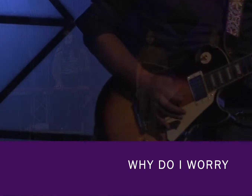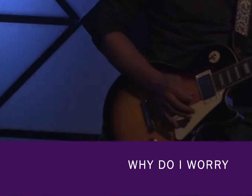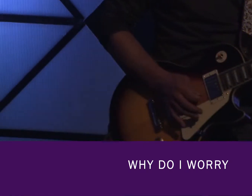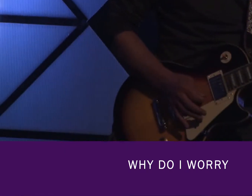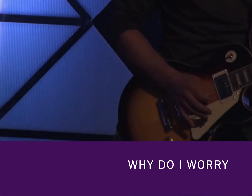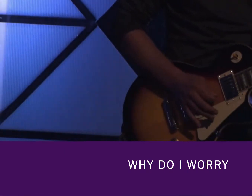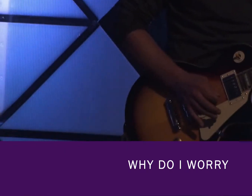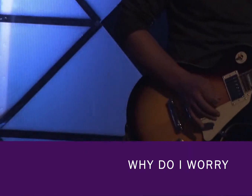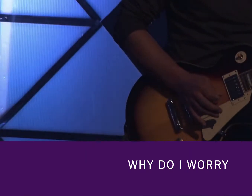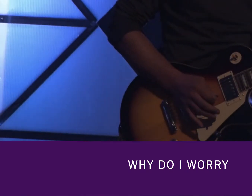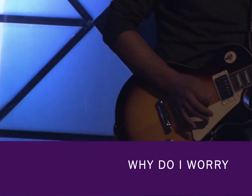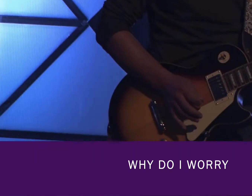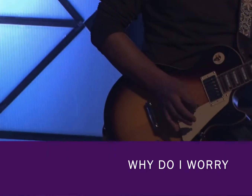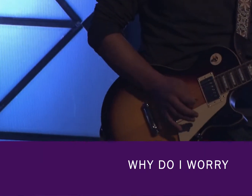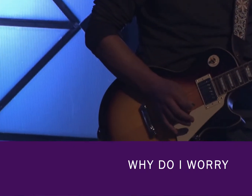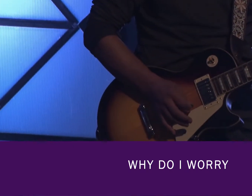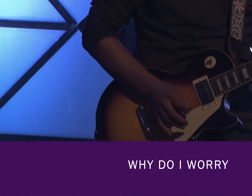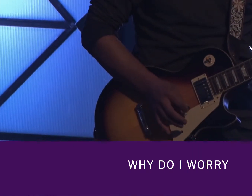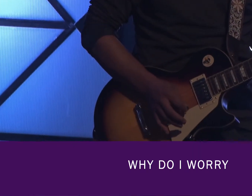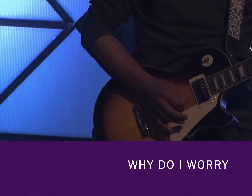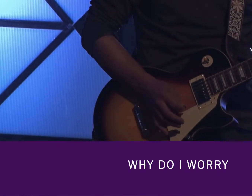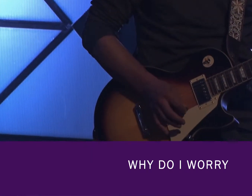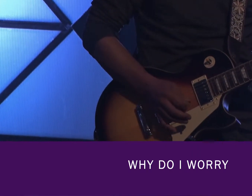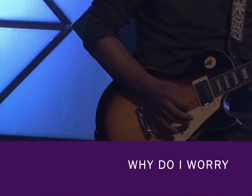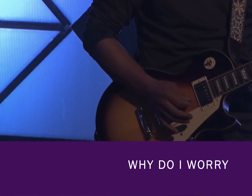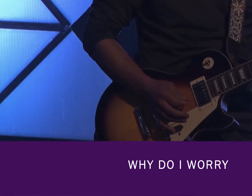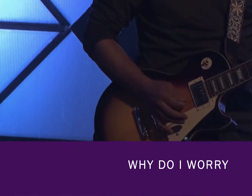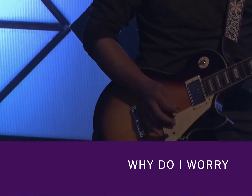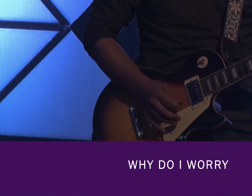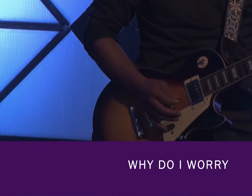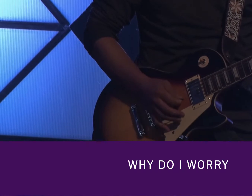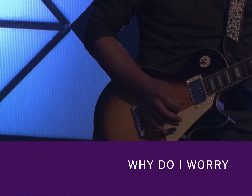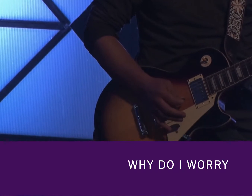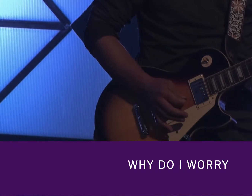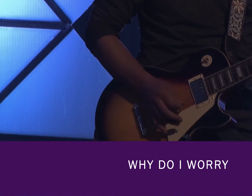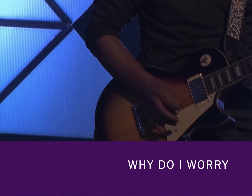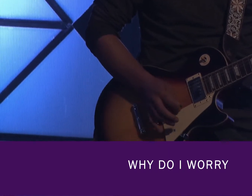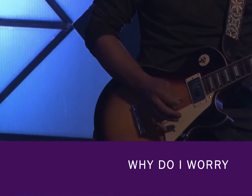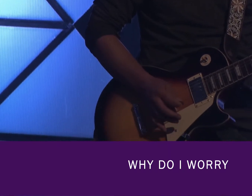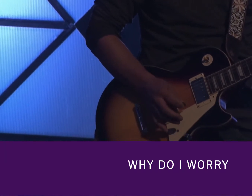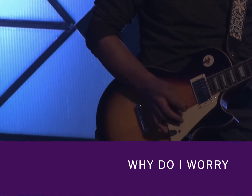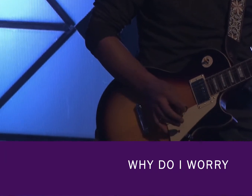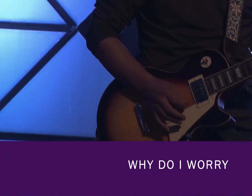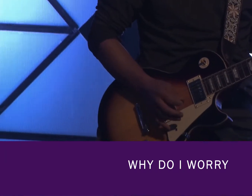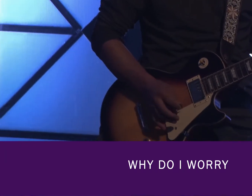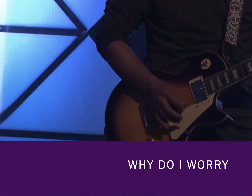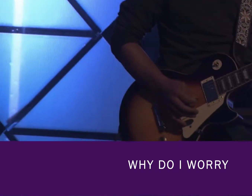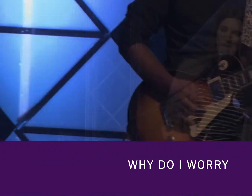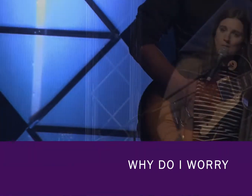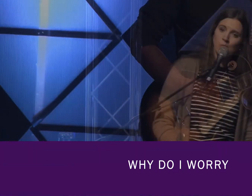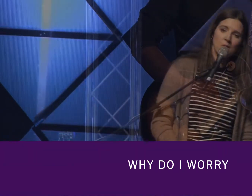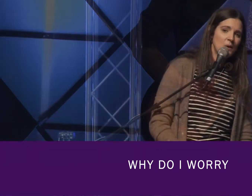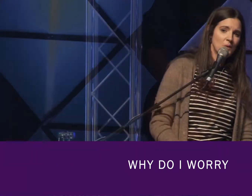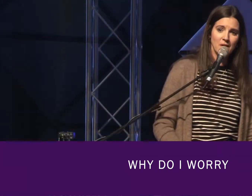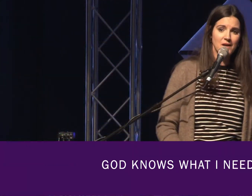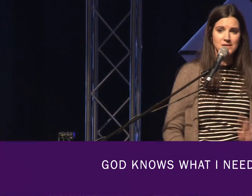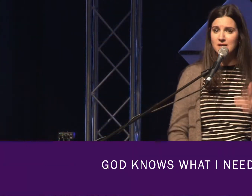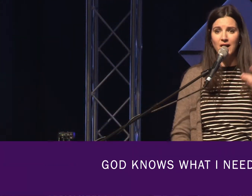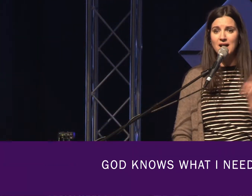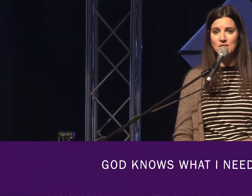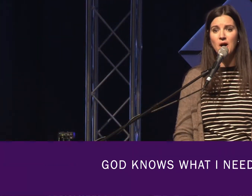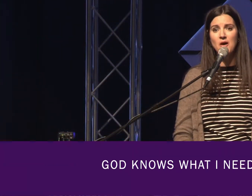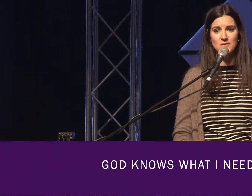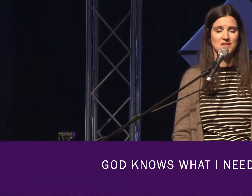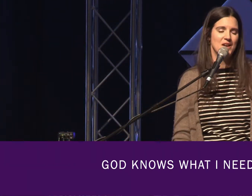do I worry? Why do I worry? Why do I